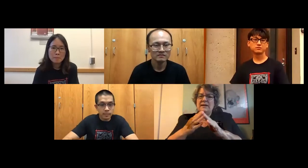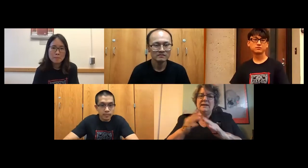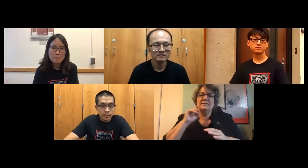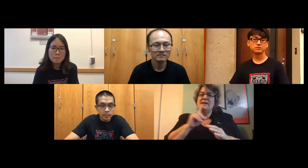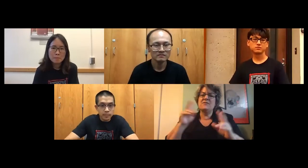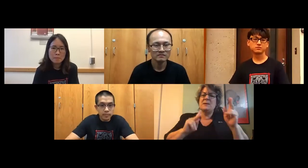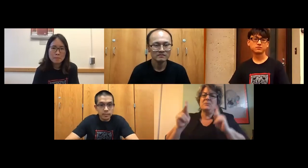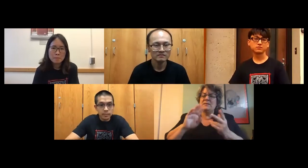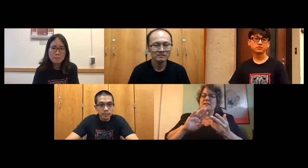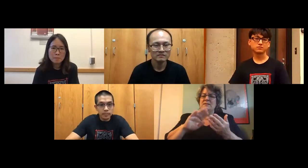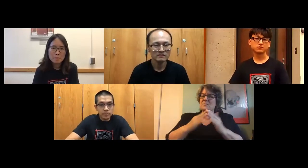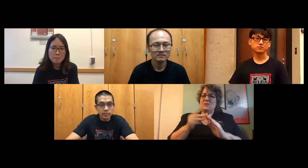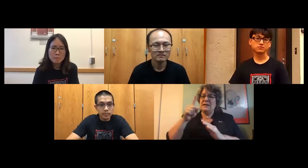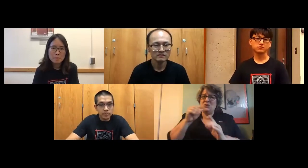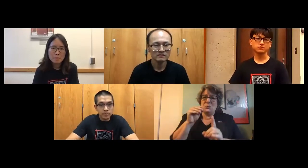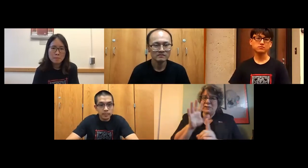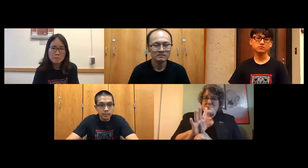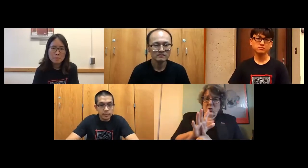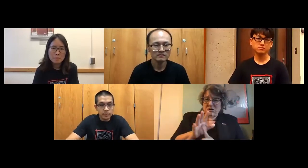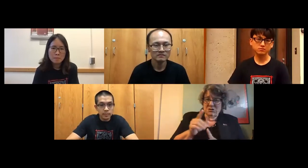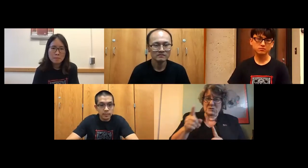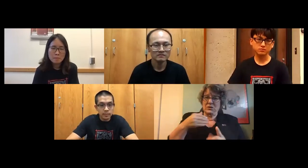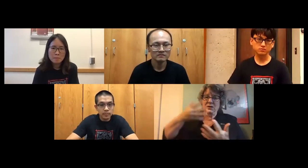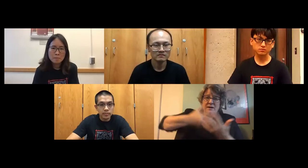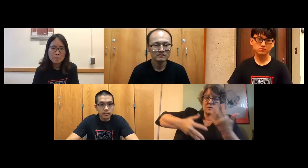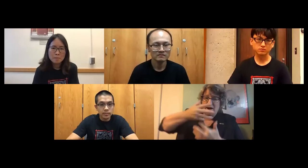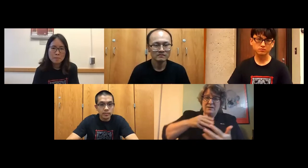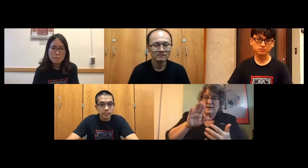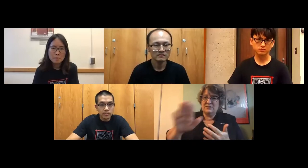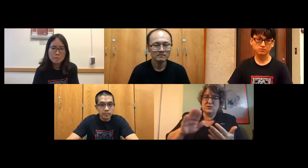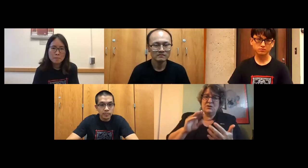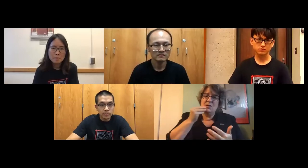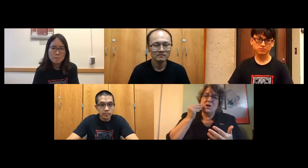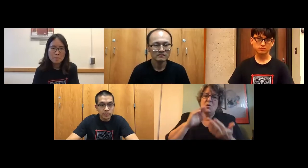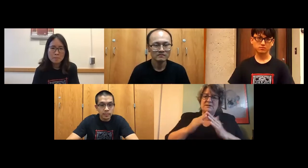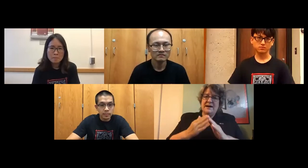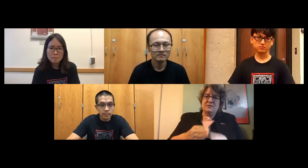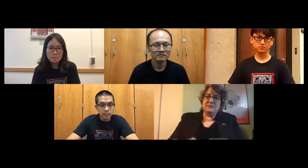community, deaf people in the community you were exposed to or around in your hometown?